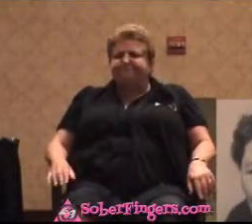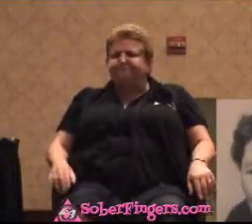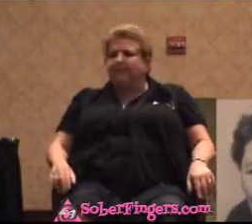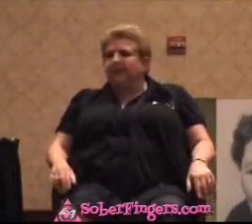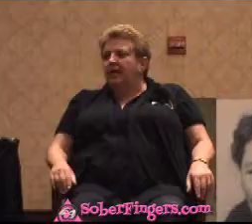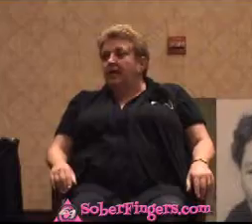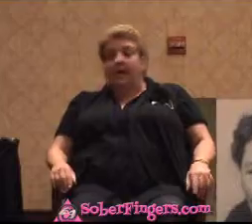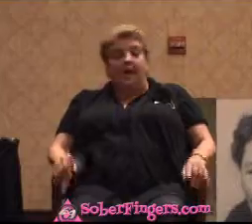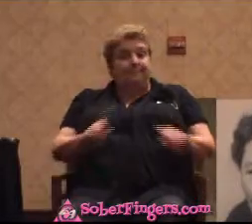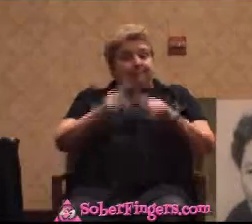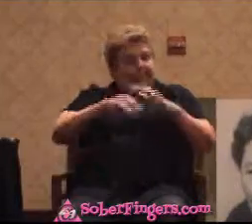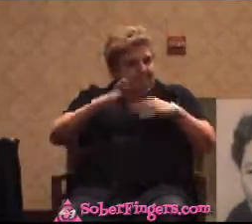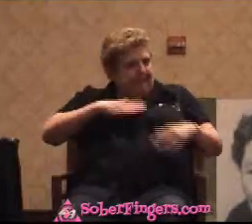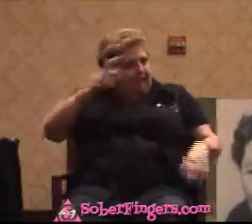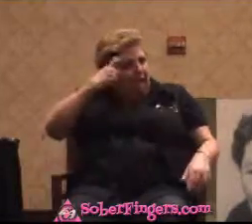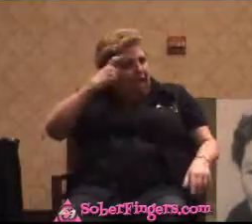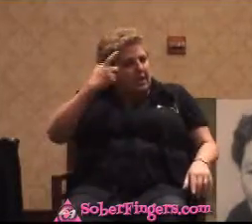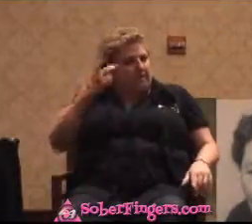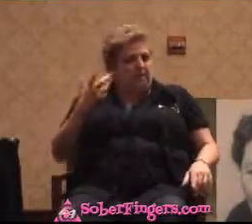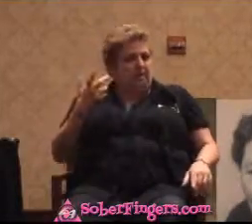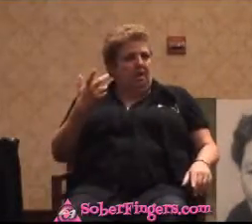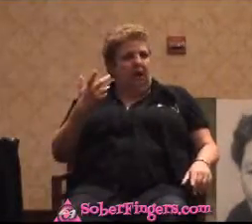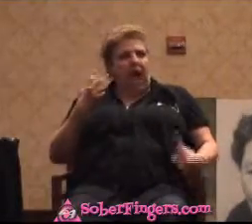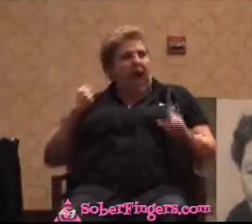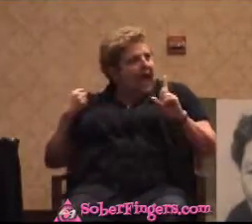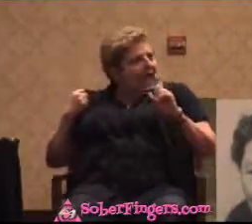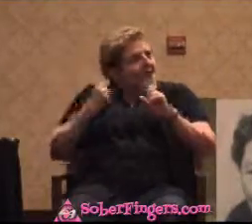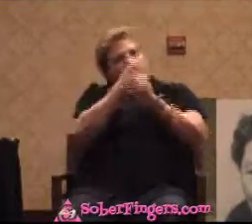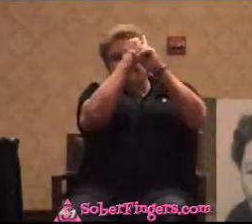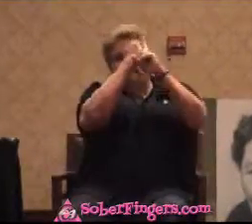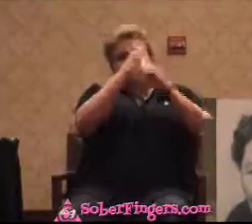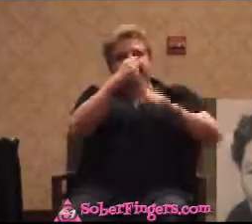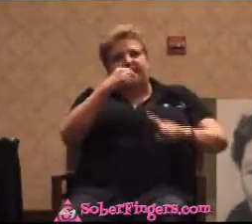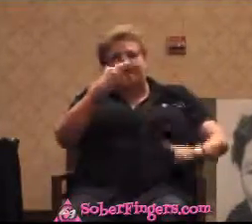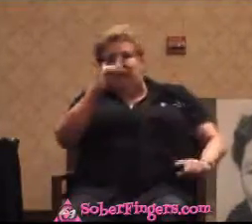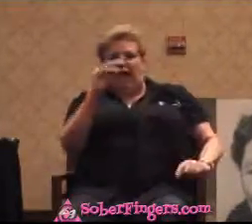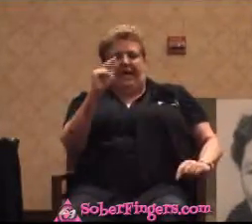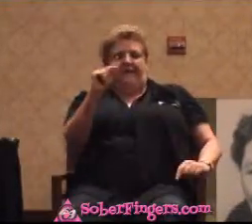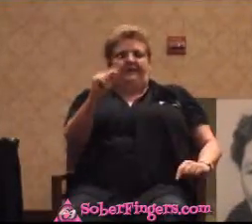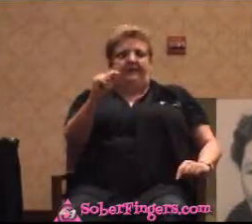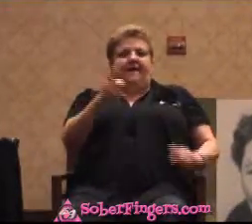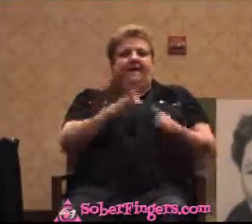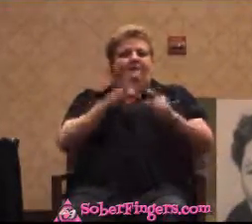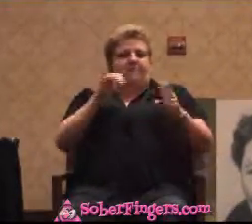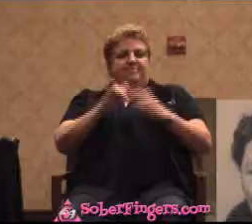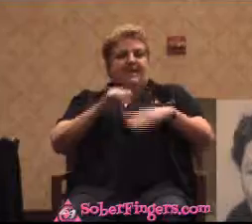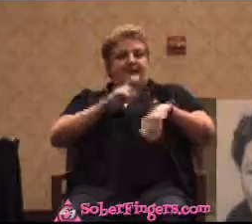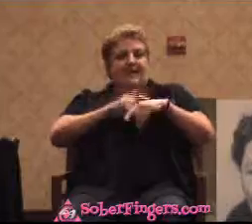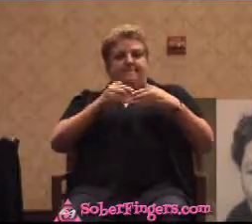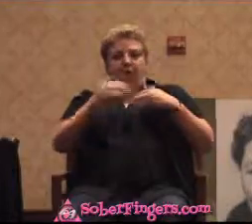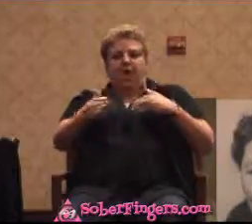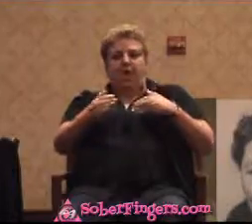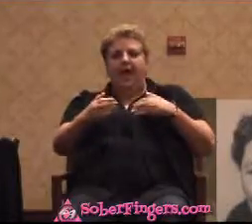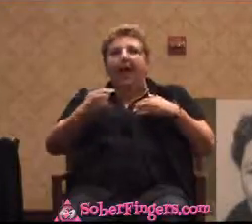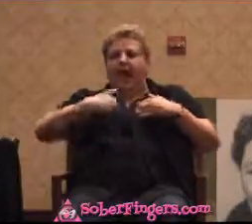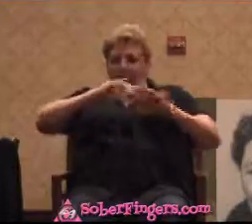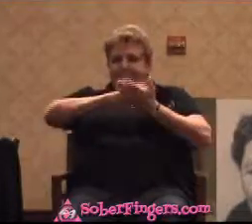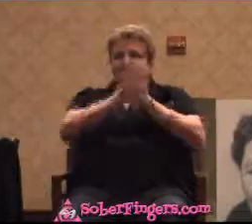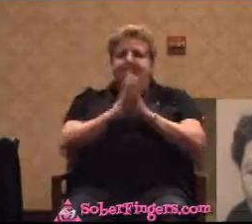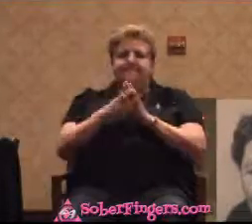But in my mind, I had hit the giant. And from that point on, I became a boxer. Anybody